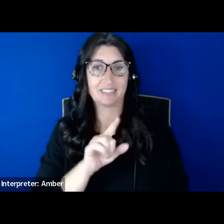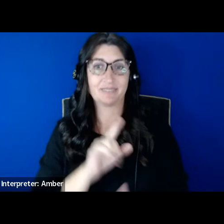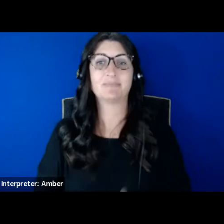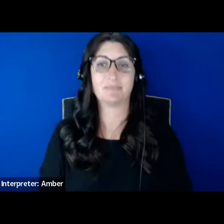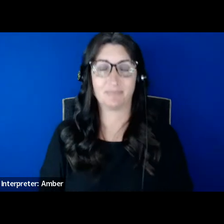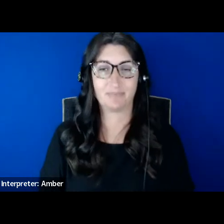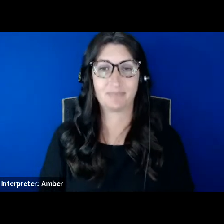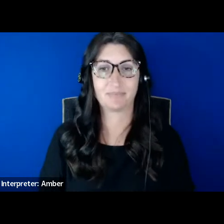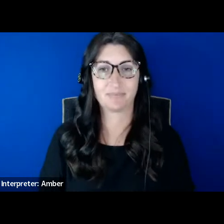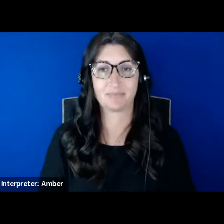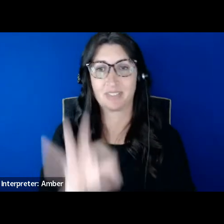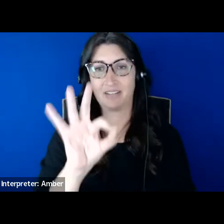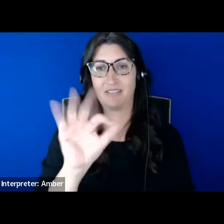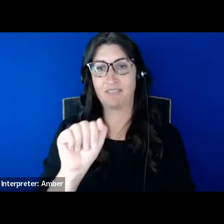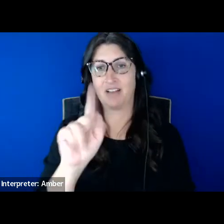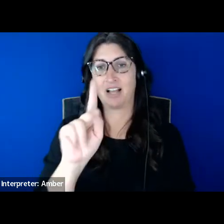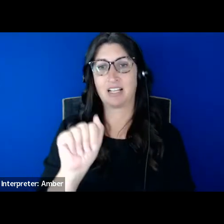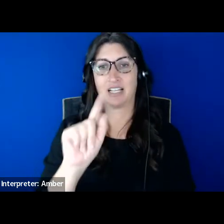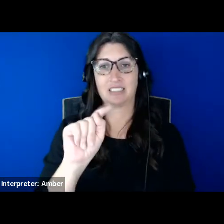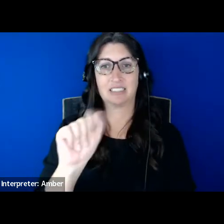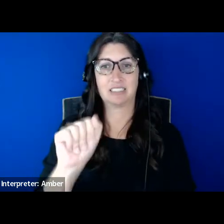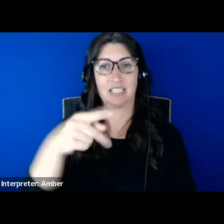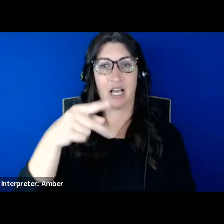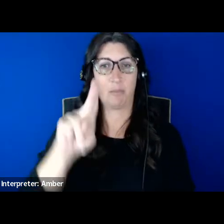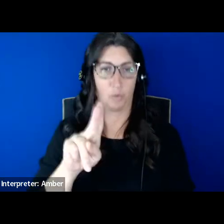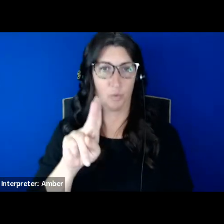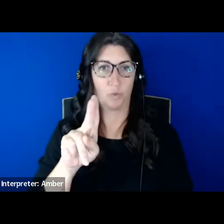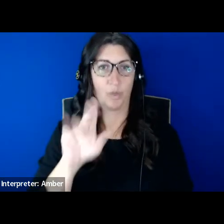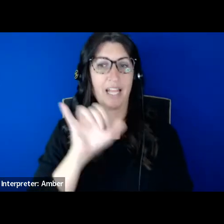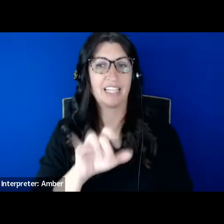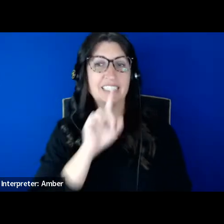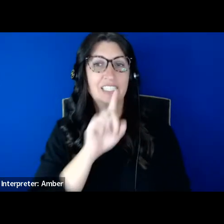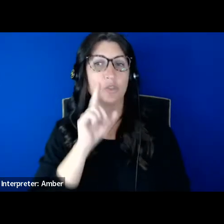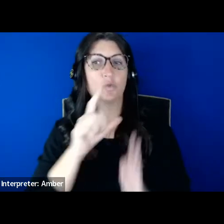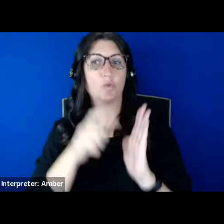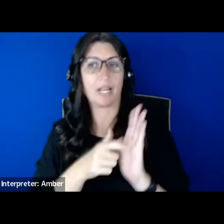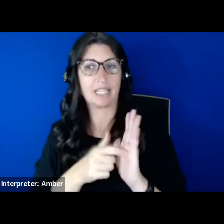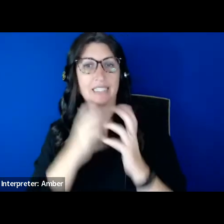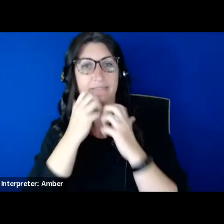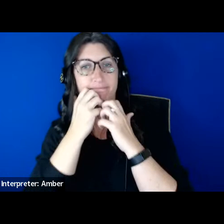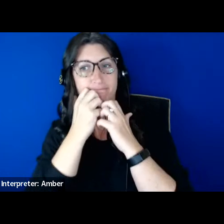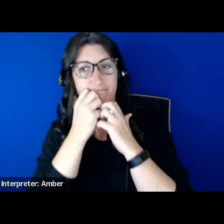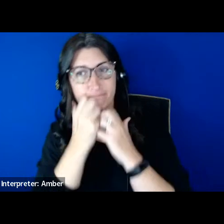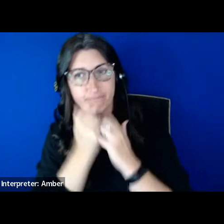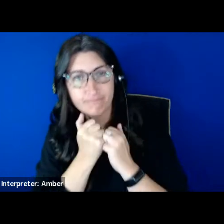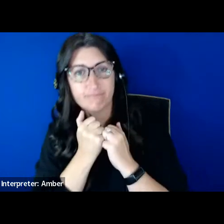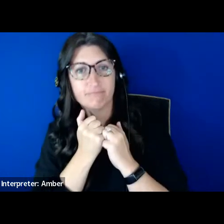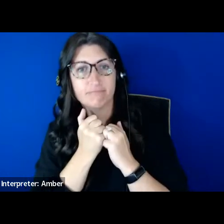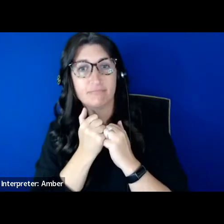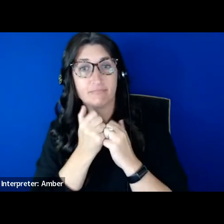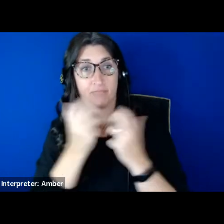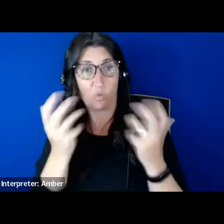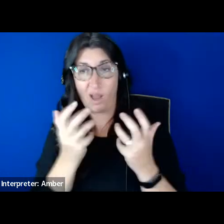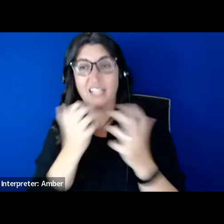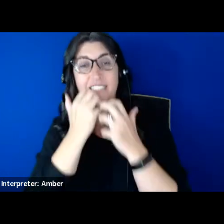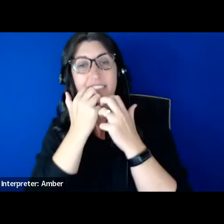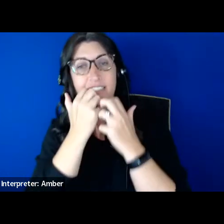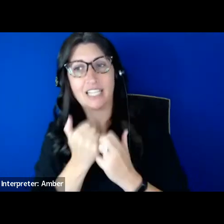which is recognizing the sacredness of a place. And here I'm recognizing the sacredness of Mother